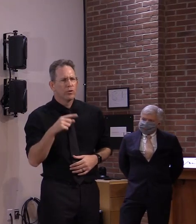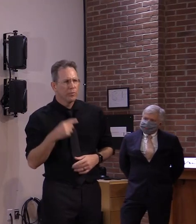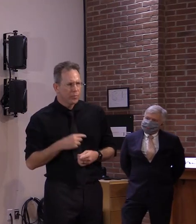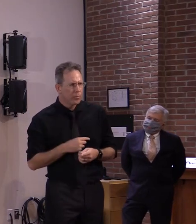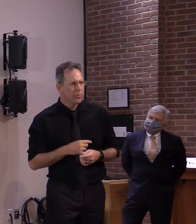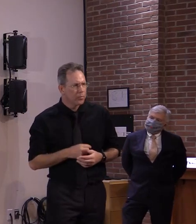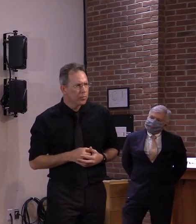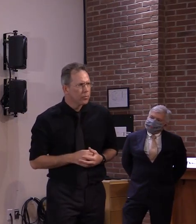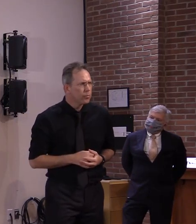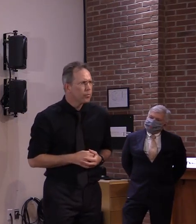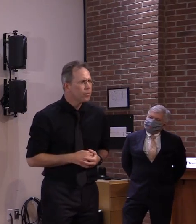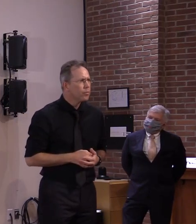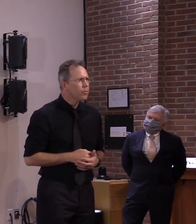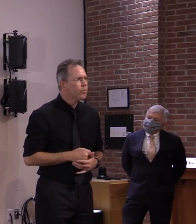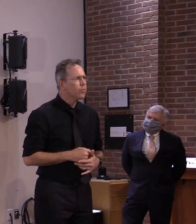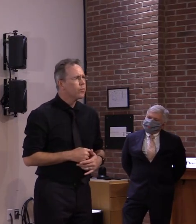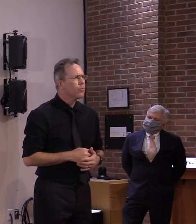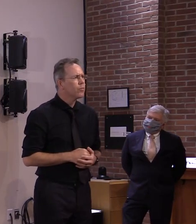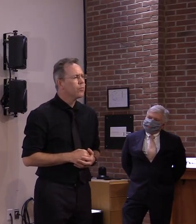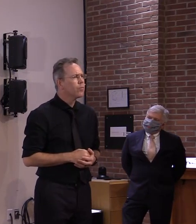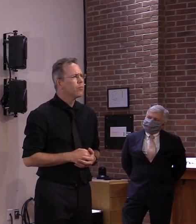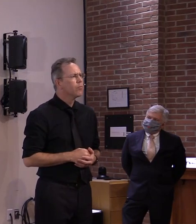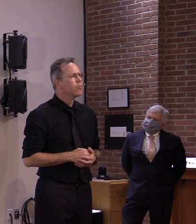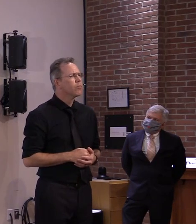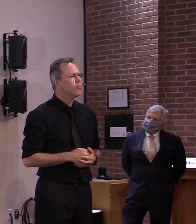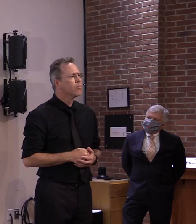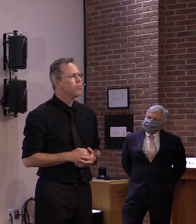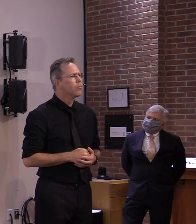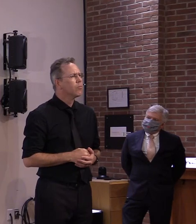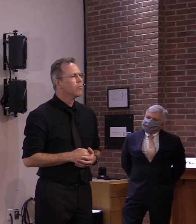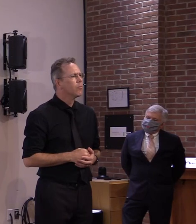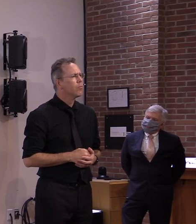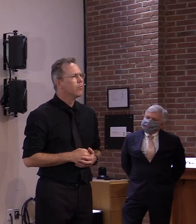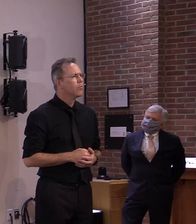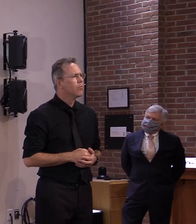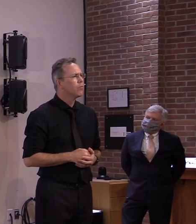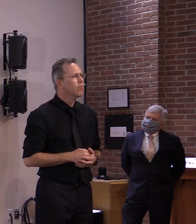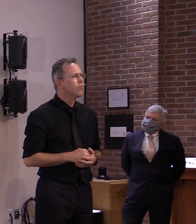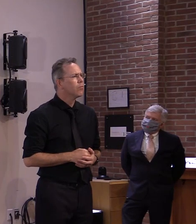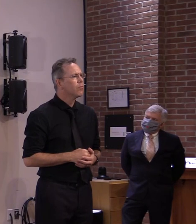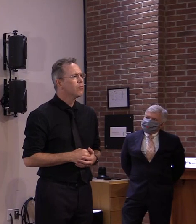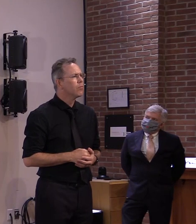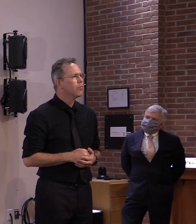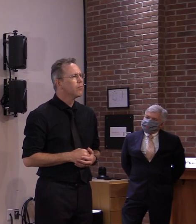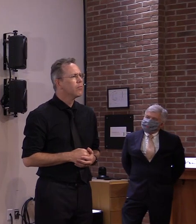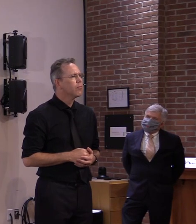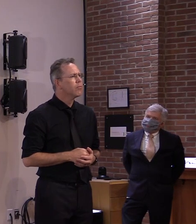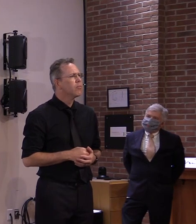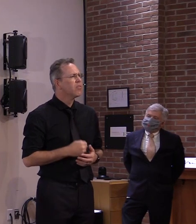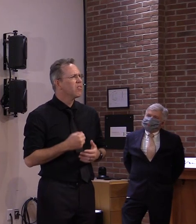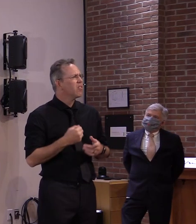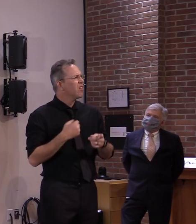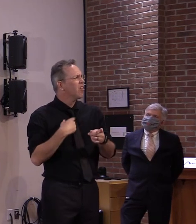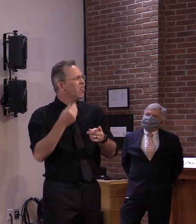notice that they had gotten overpaid for their unemployment benefits and were told they were going to have